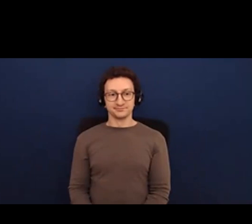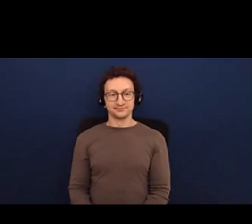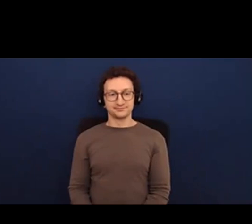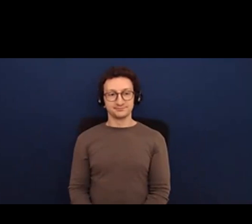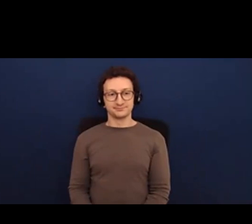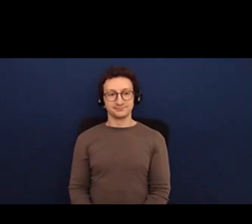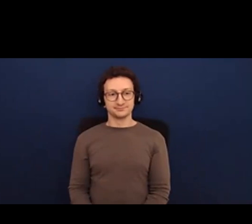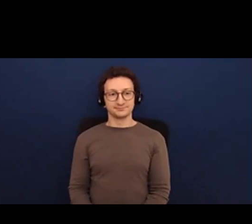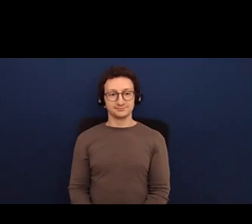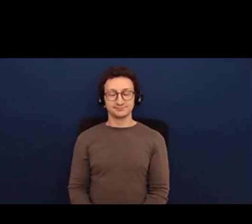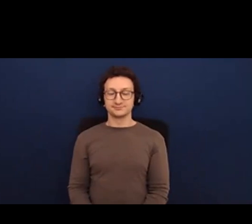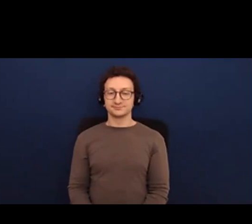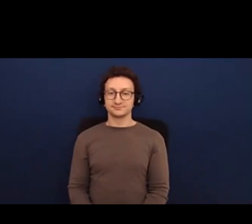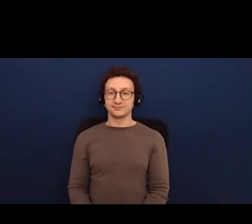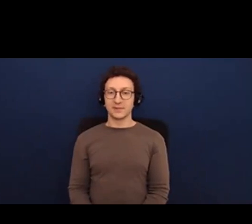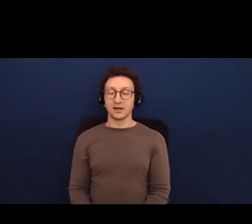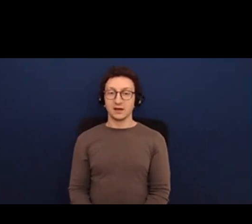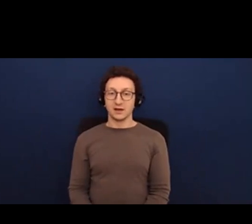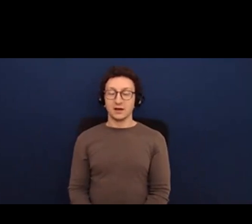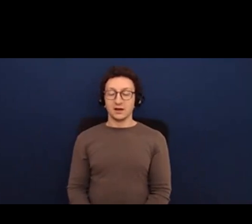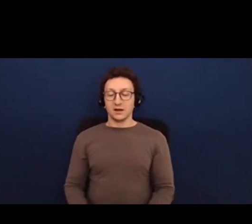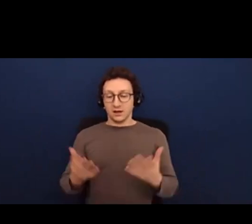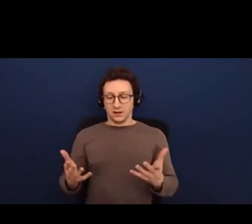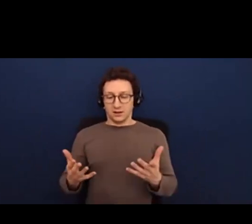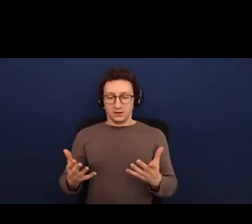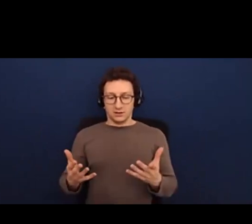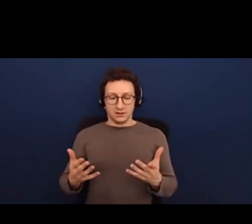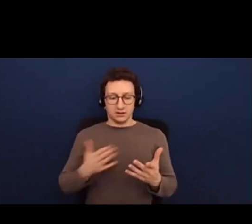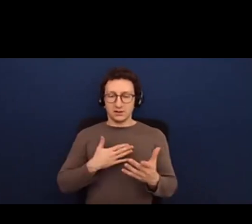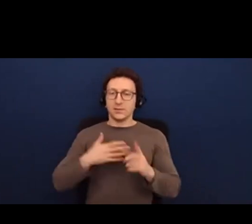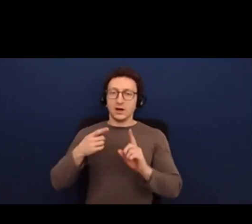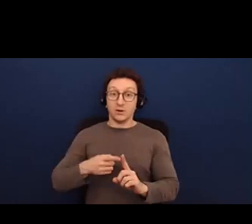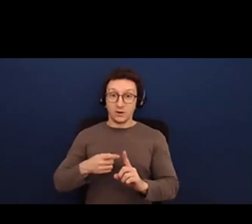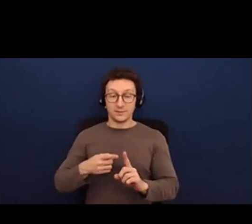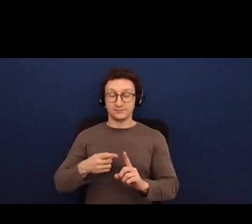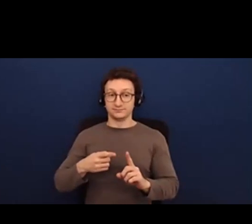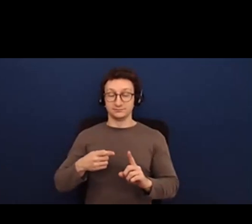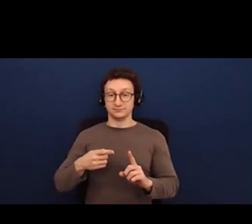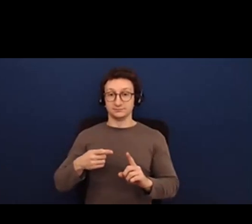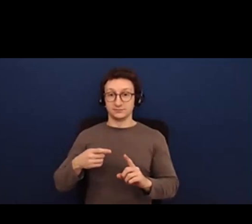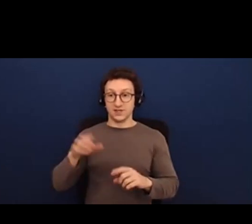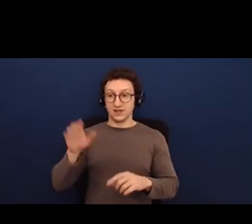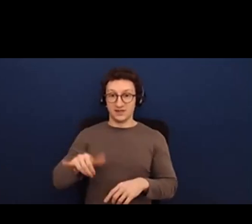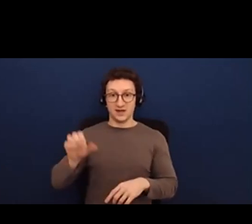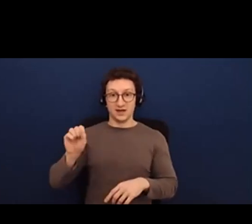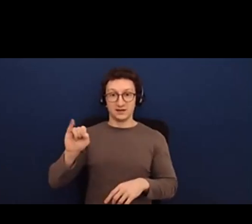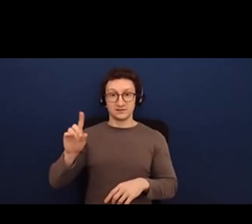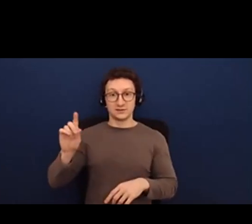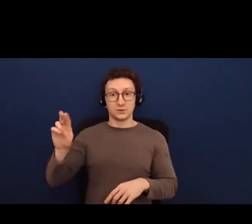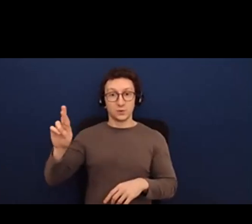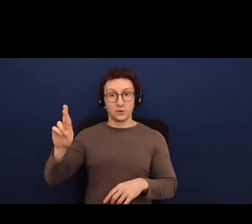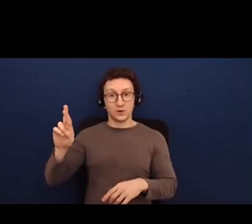So what I wanna say, you see, the point is that the publication of the Siddur came out in April